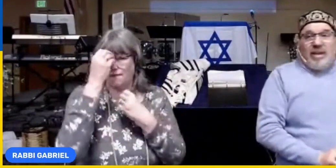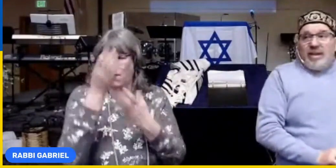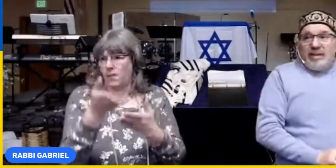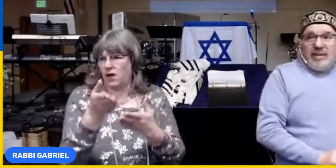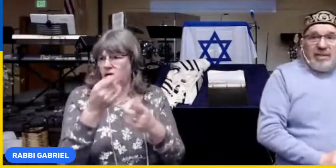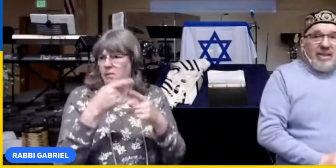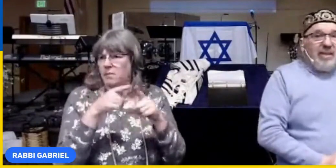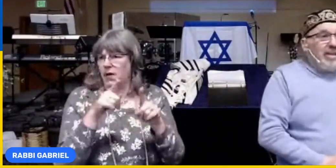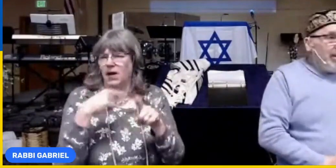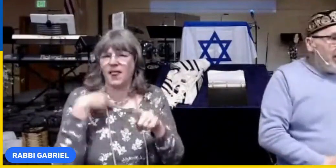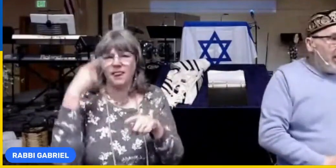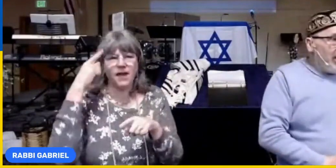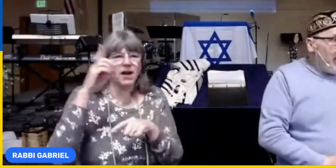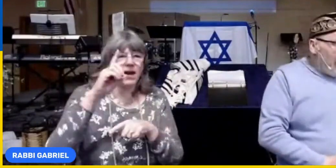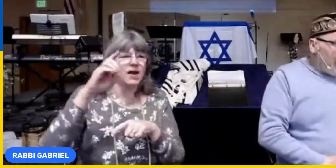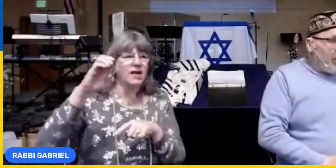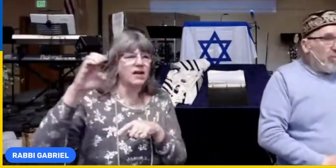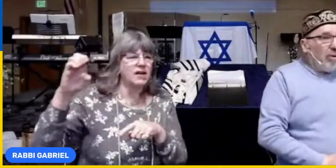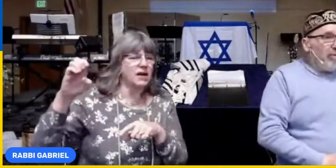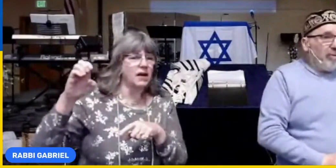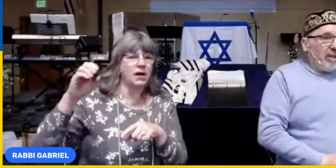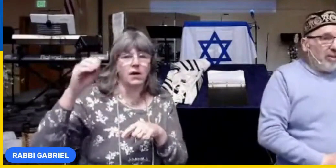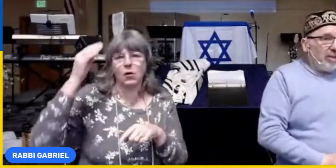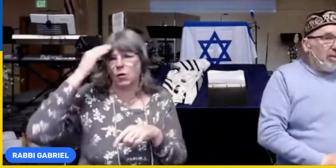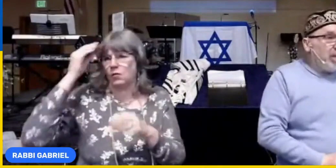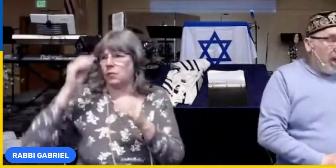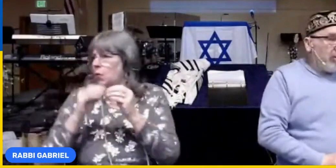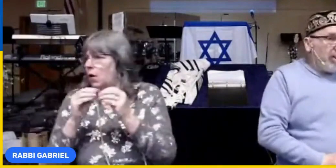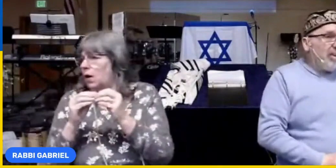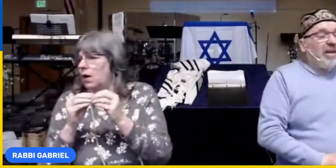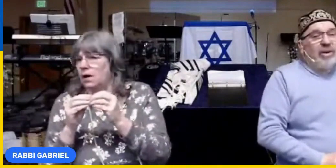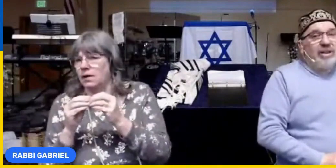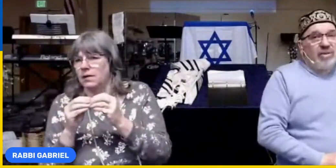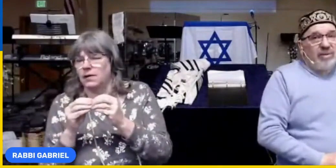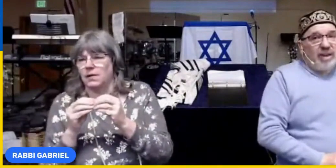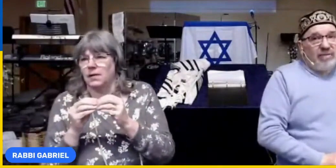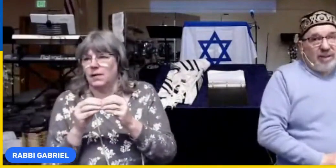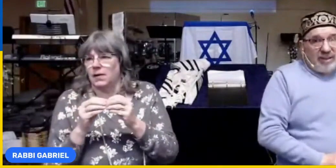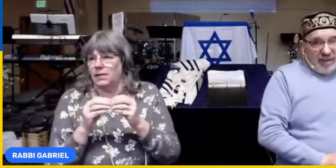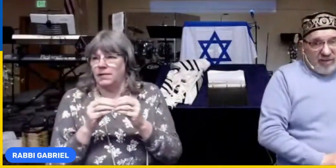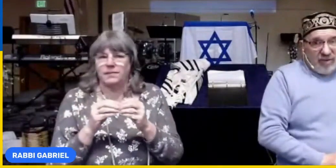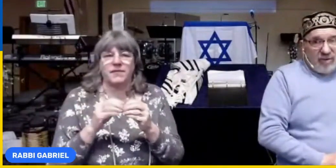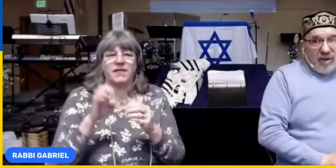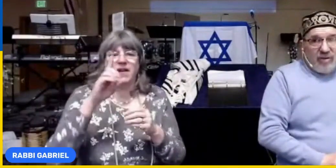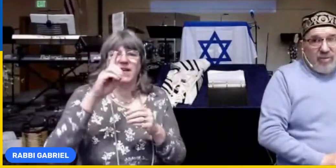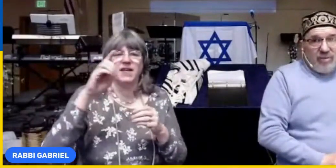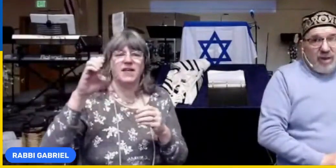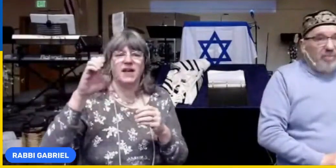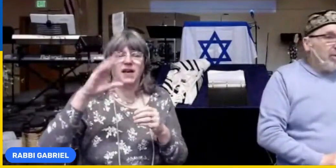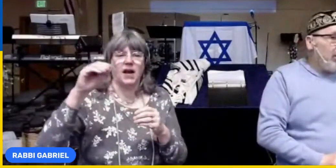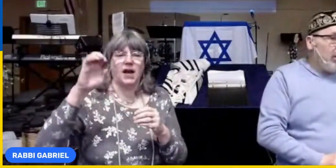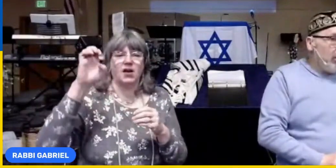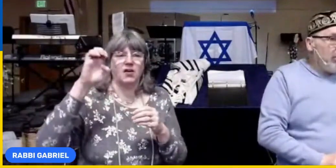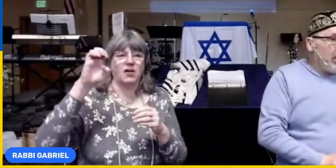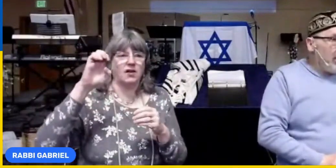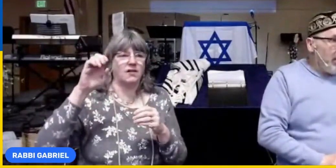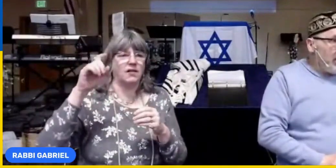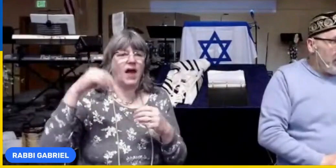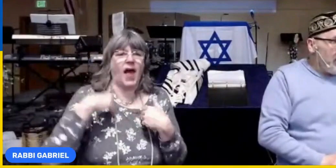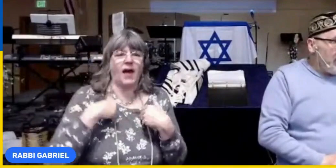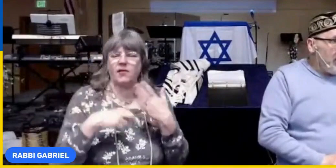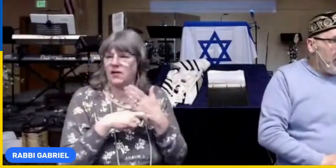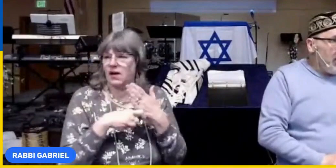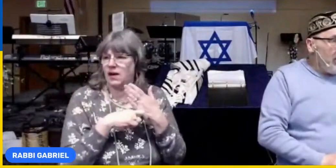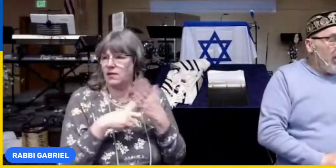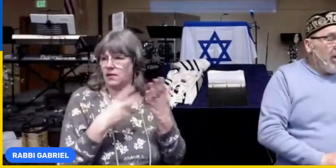think D has more information, because actually D and Ernest already have their tickets to go. I'm gonna go and get